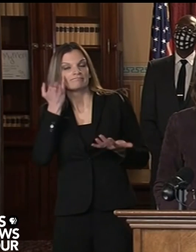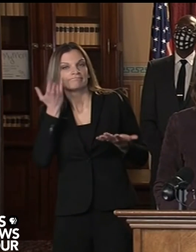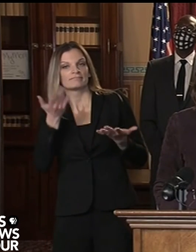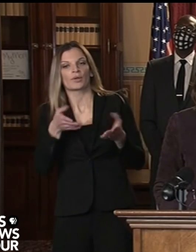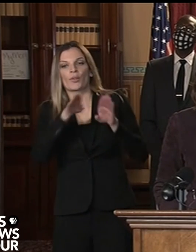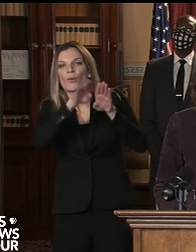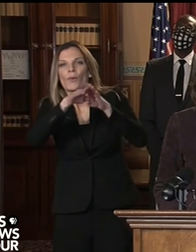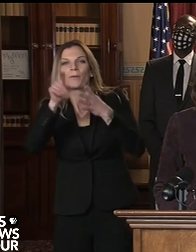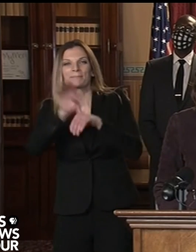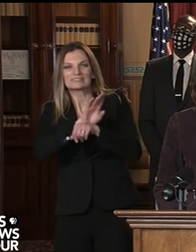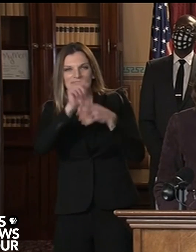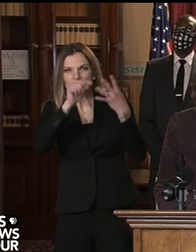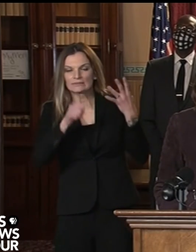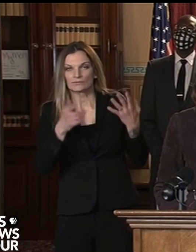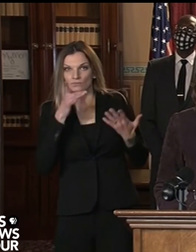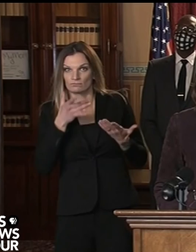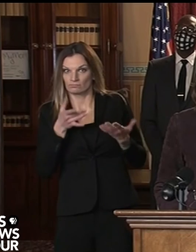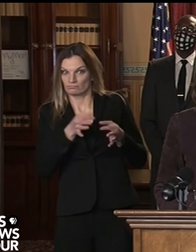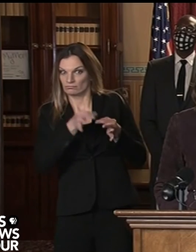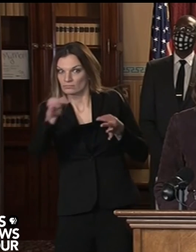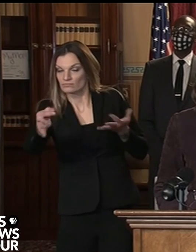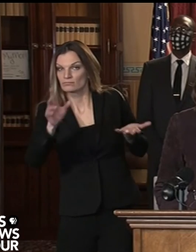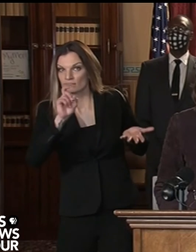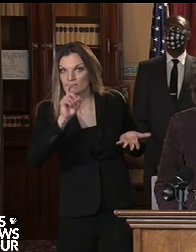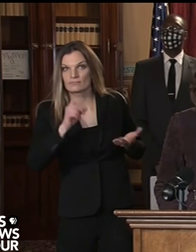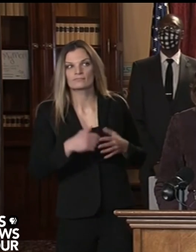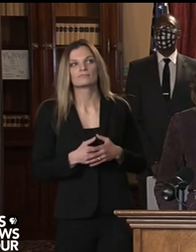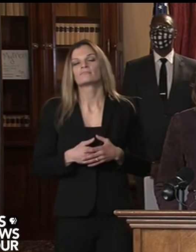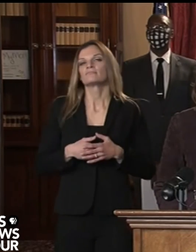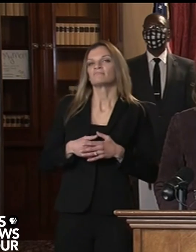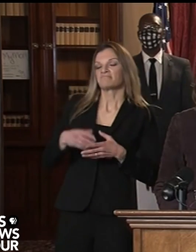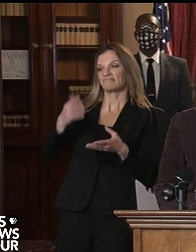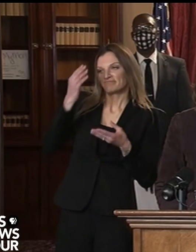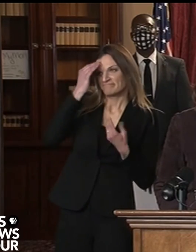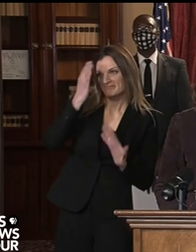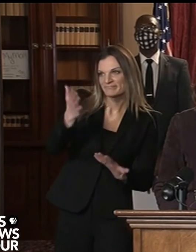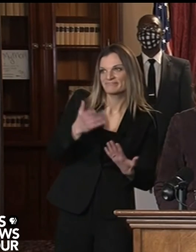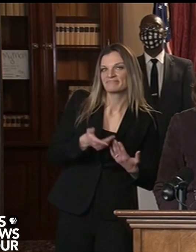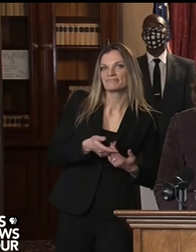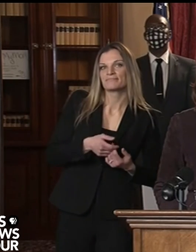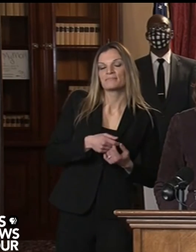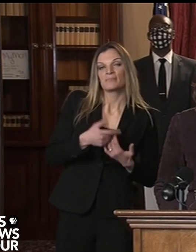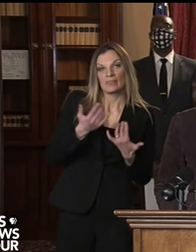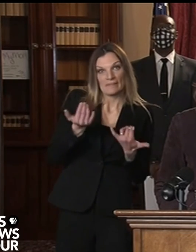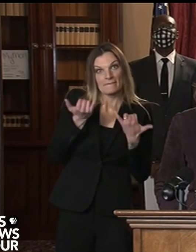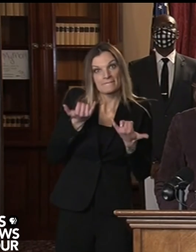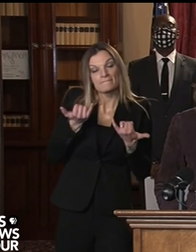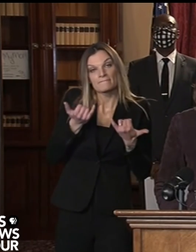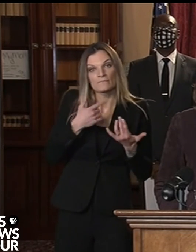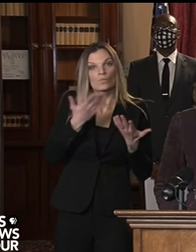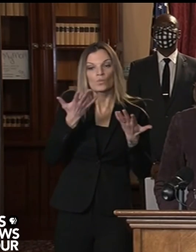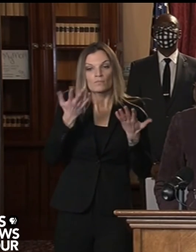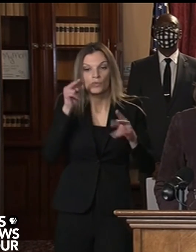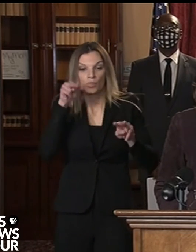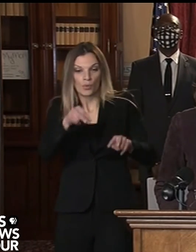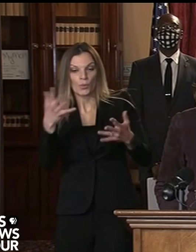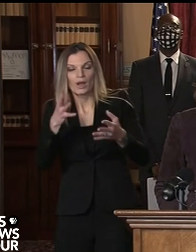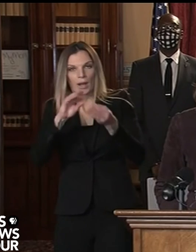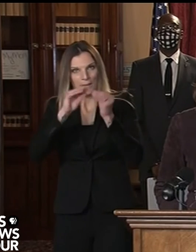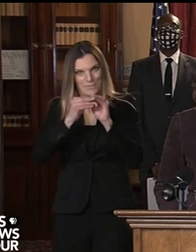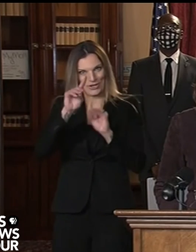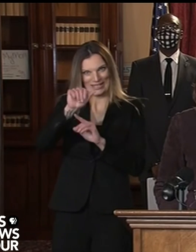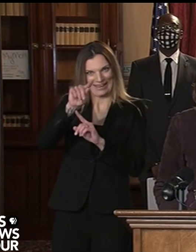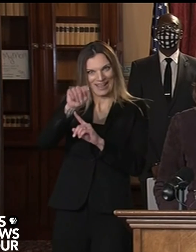So, Rod, I think at this juncture, everyone has to know that, of course, we are looking at the data